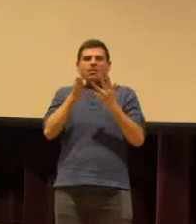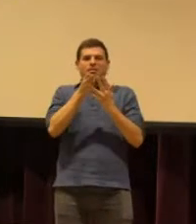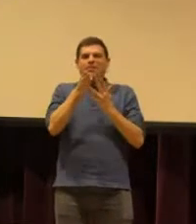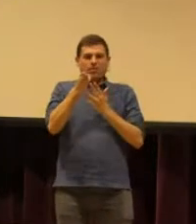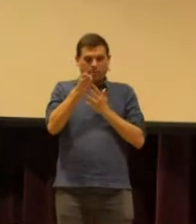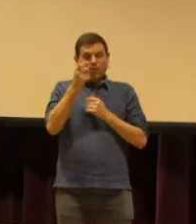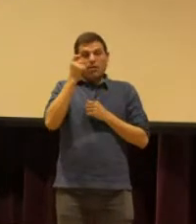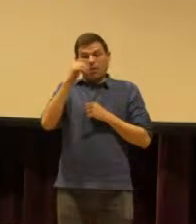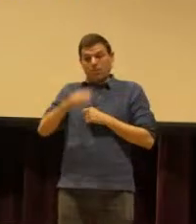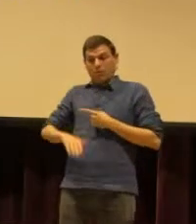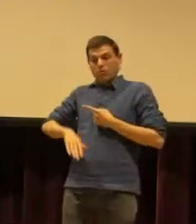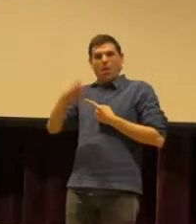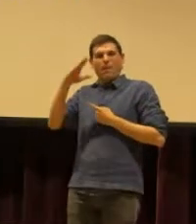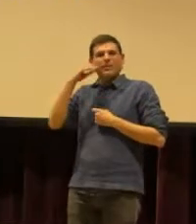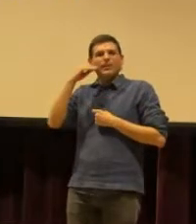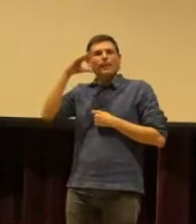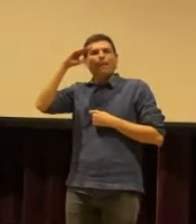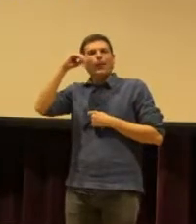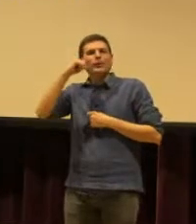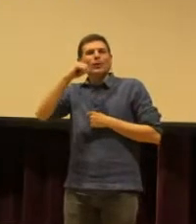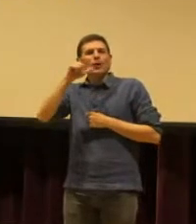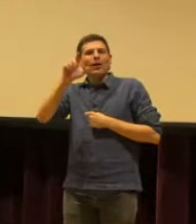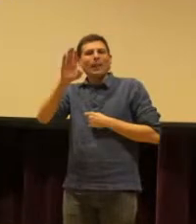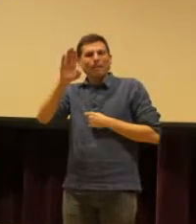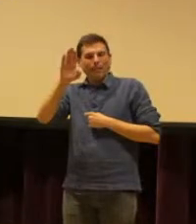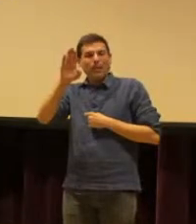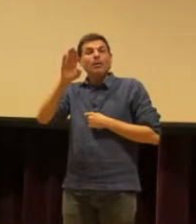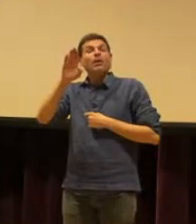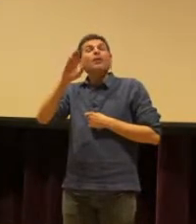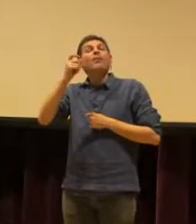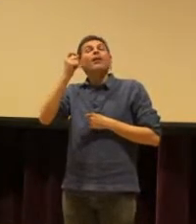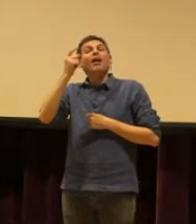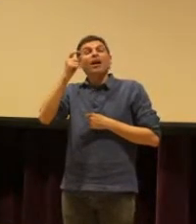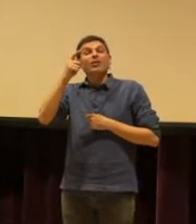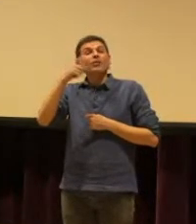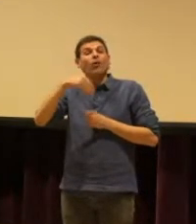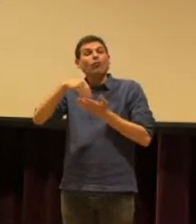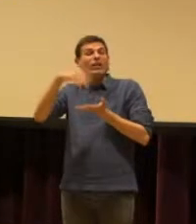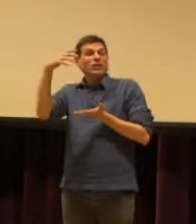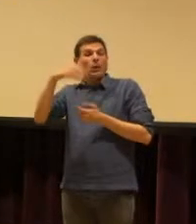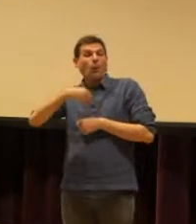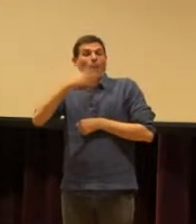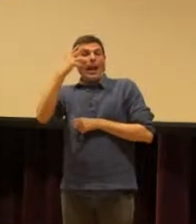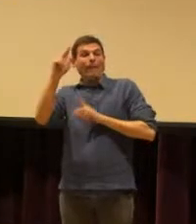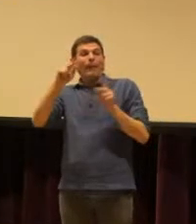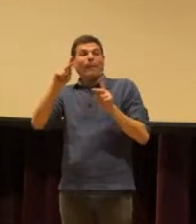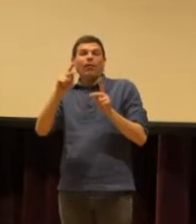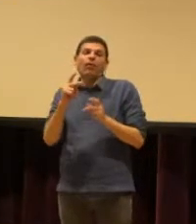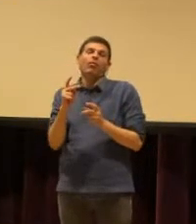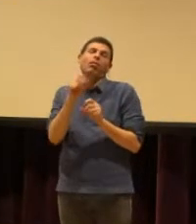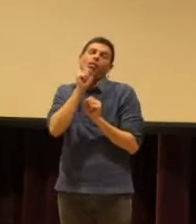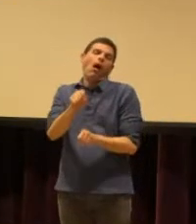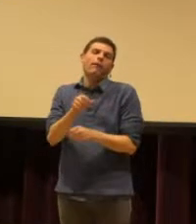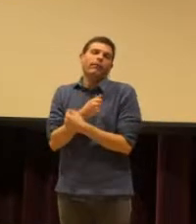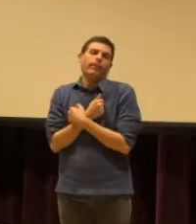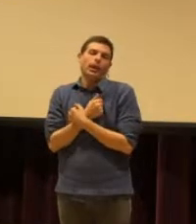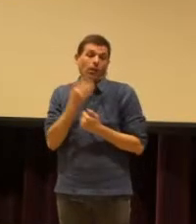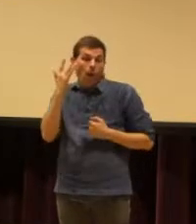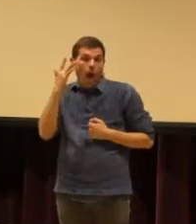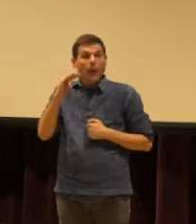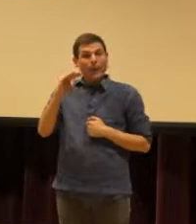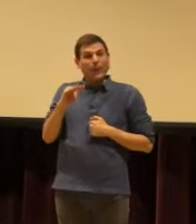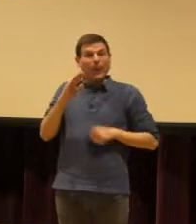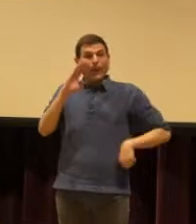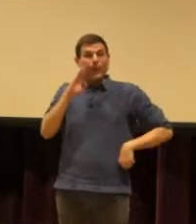kind of had to navigate this. I've always been the little brown kid the rich white people take pictures with. You smile and wave and you don't talk about your